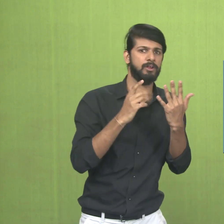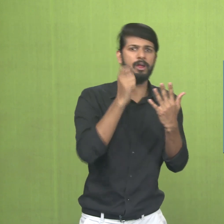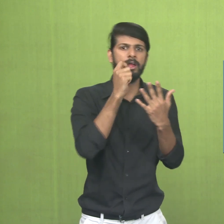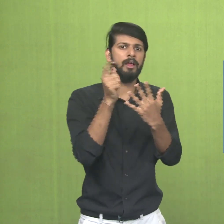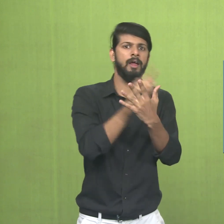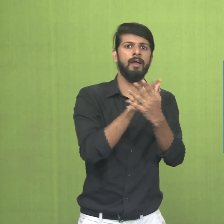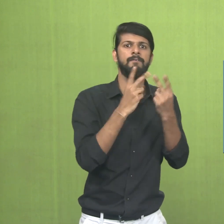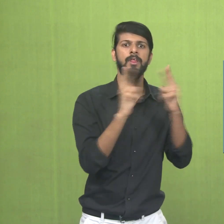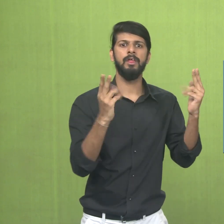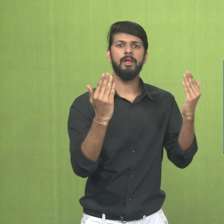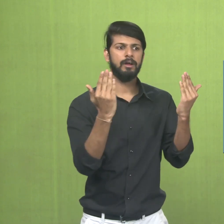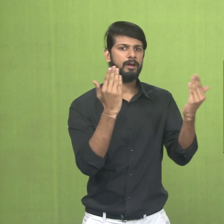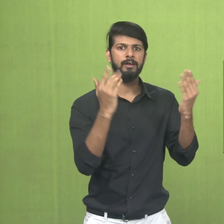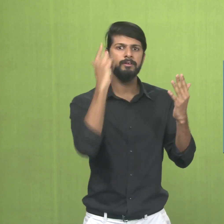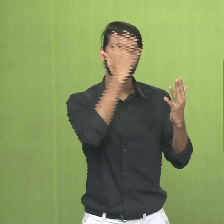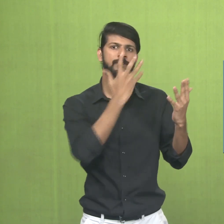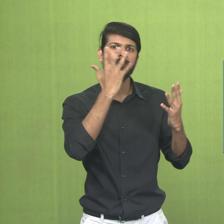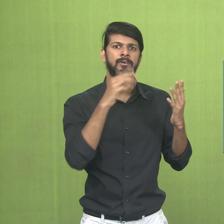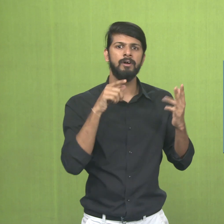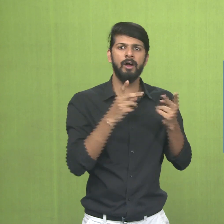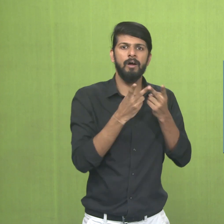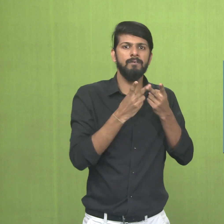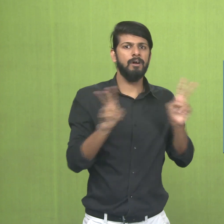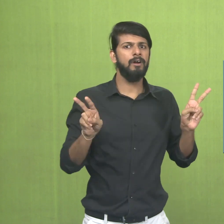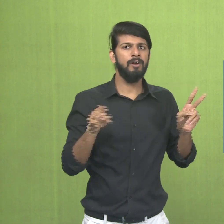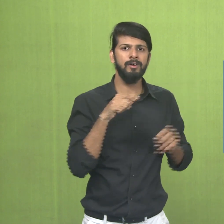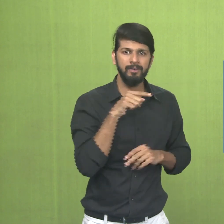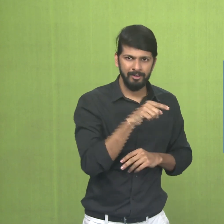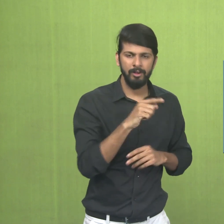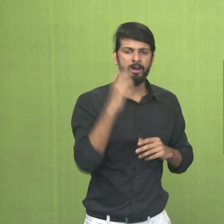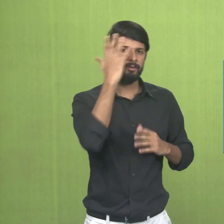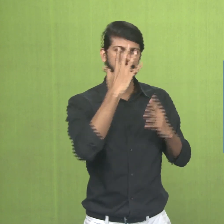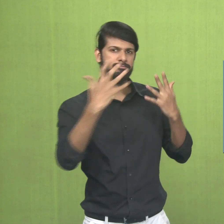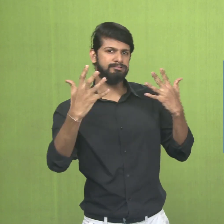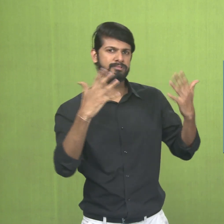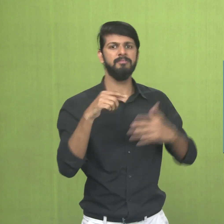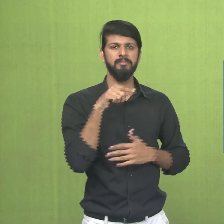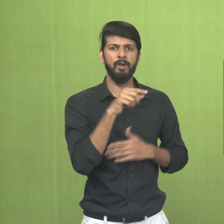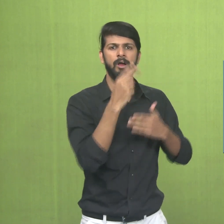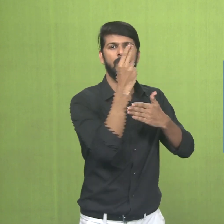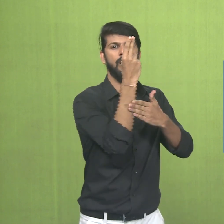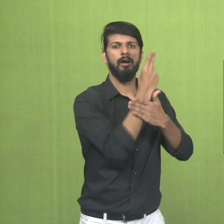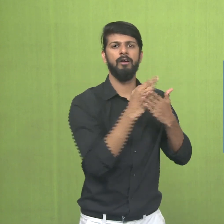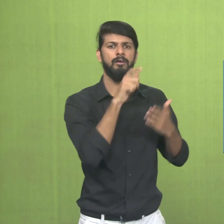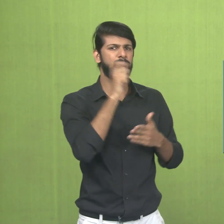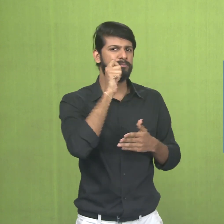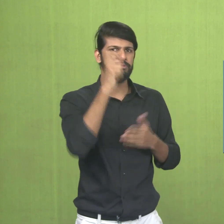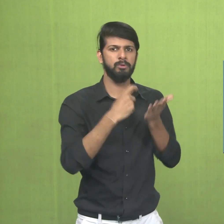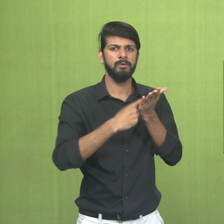a kind of a variation in a specific color, and the artist has intentionally tried to match the complexion